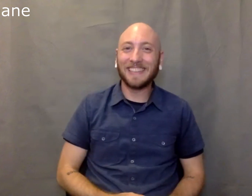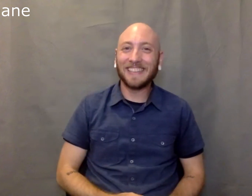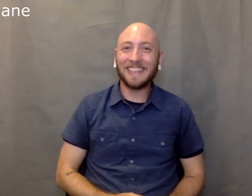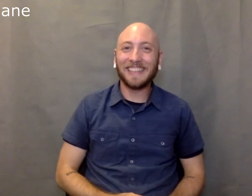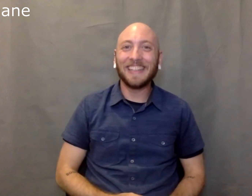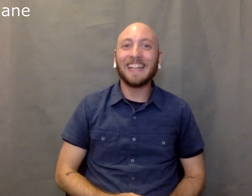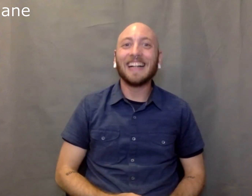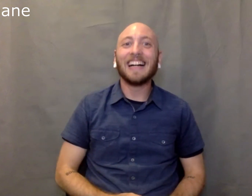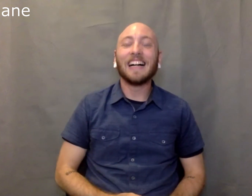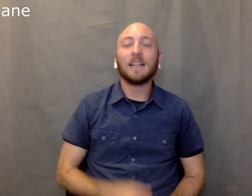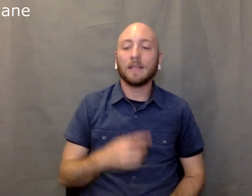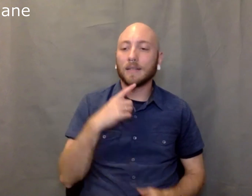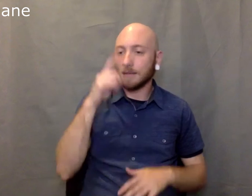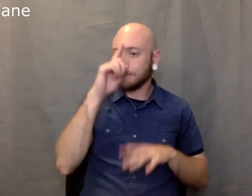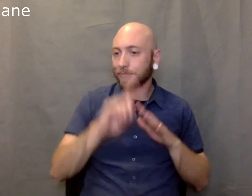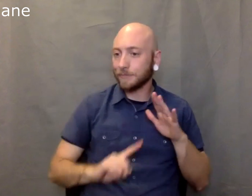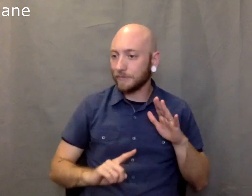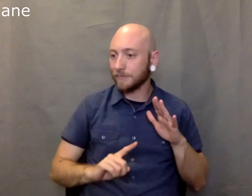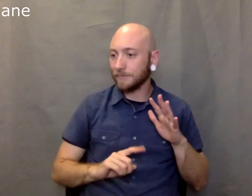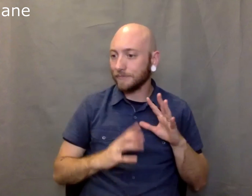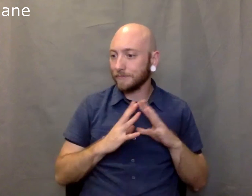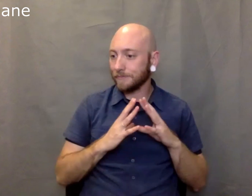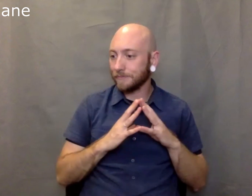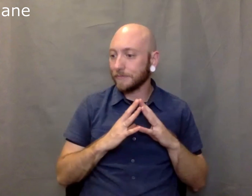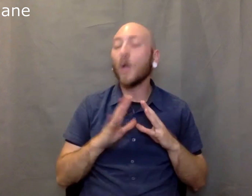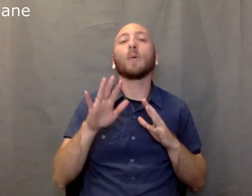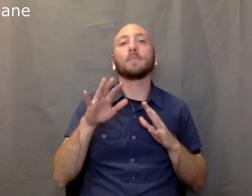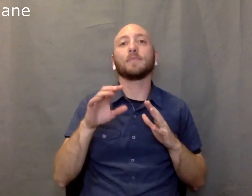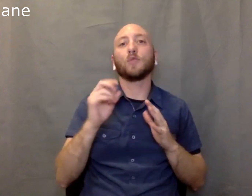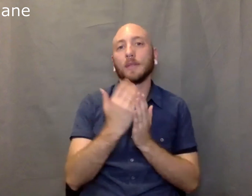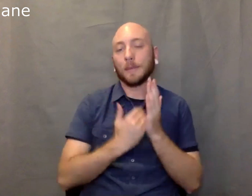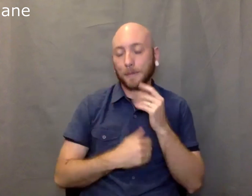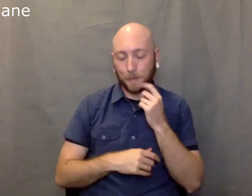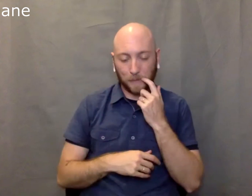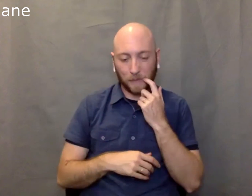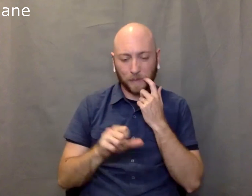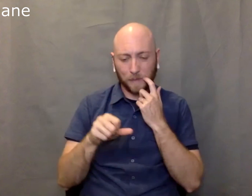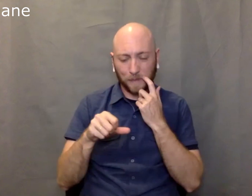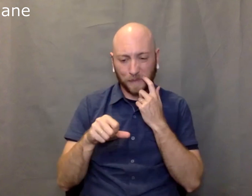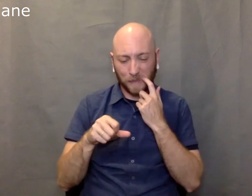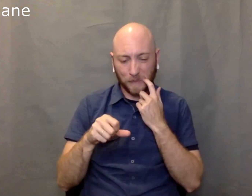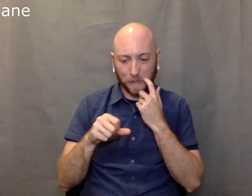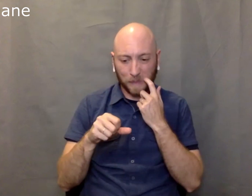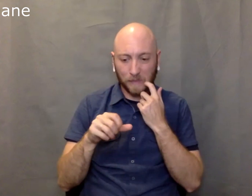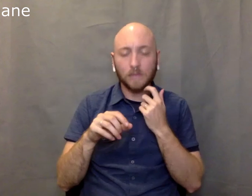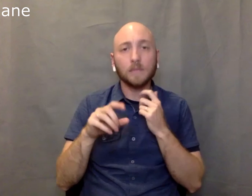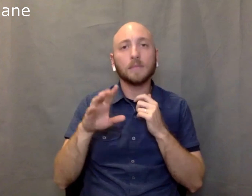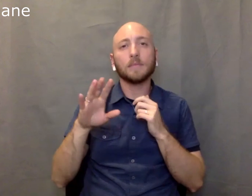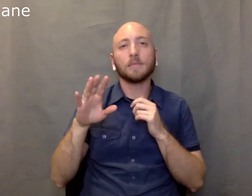I forget what I was saying. Oh yeah, my steps. So yeah, I was saying that I got a bit egotistical